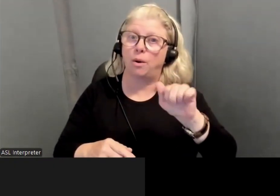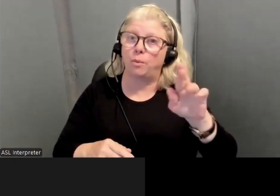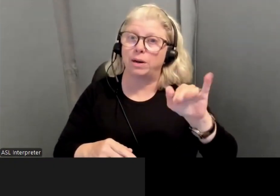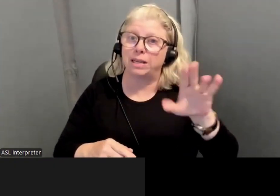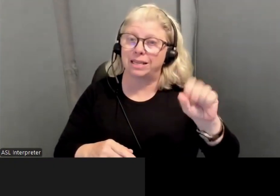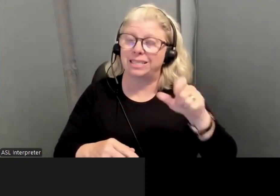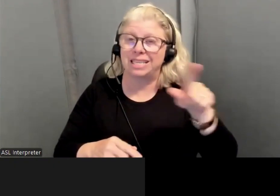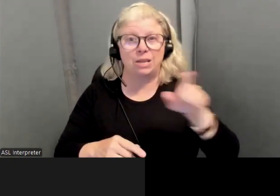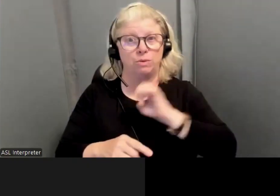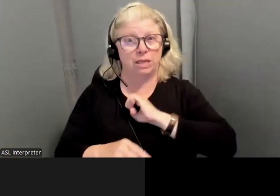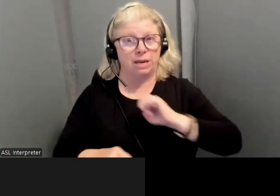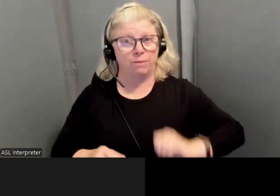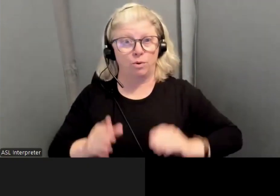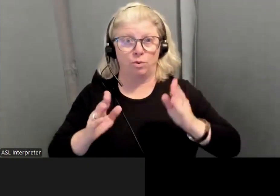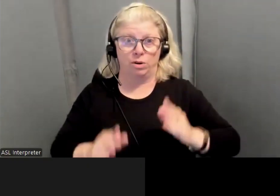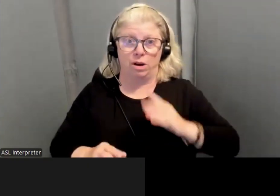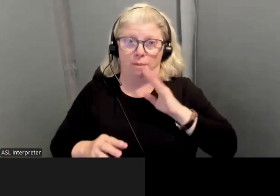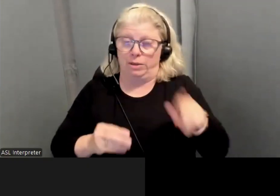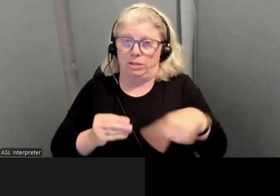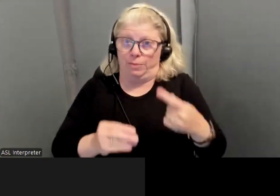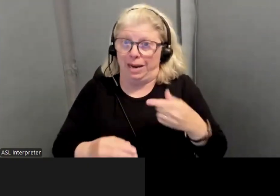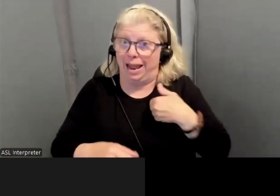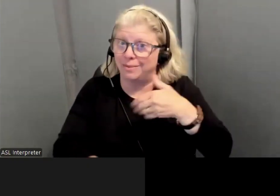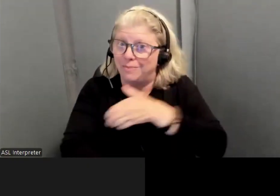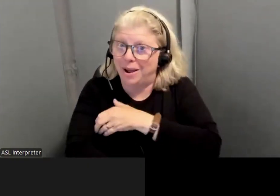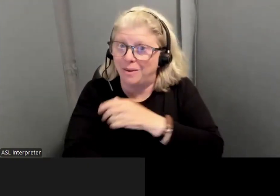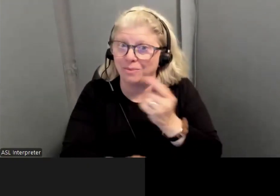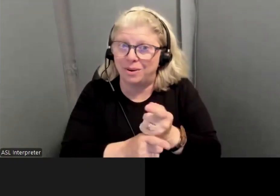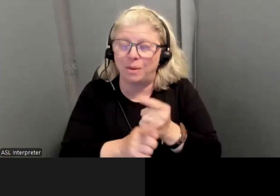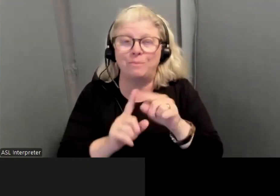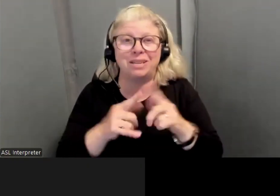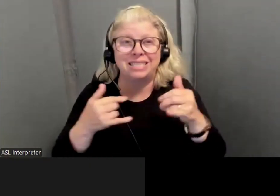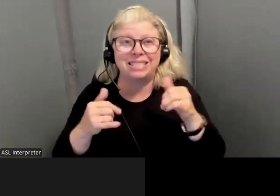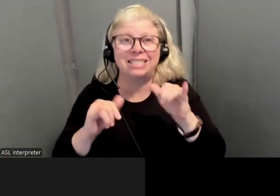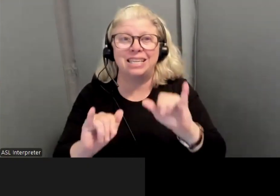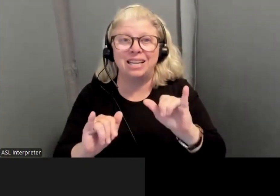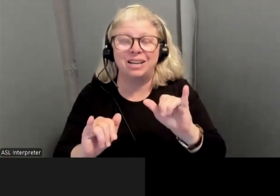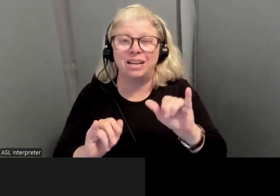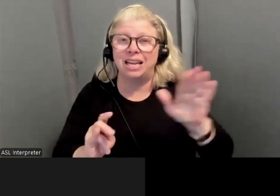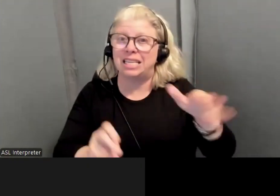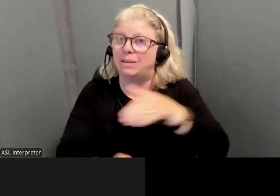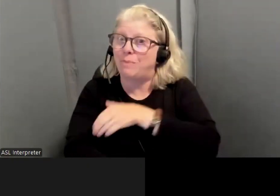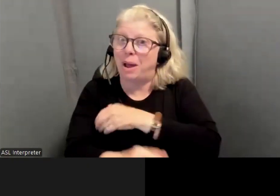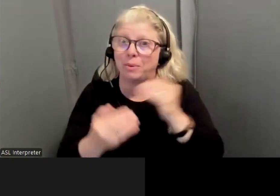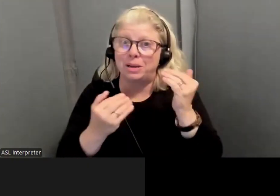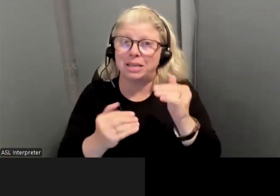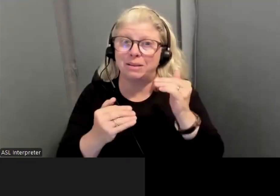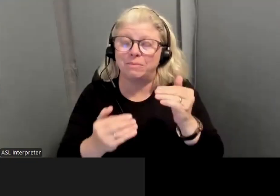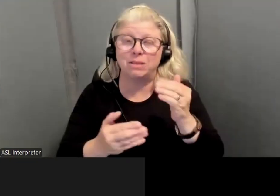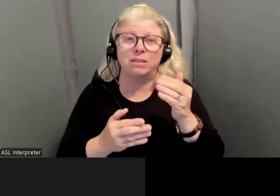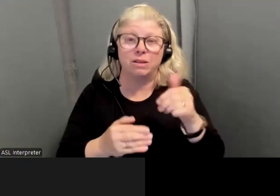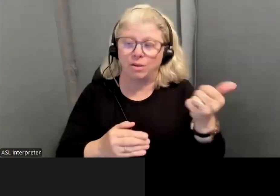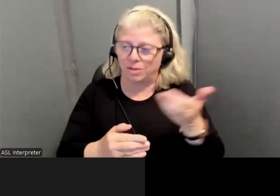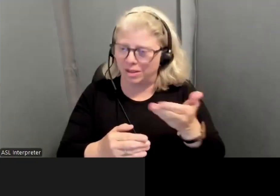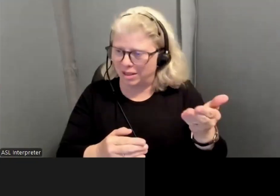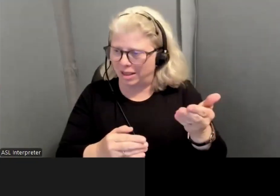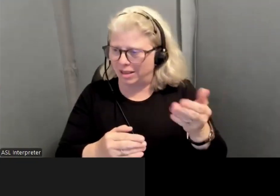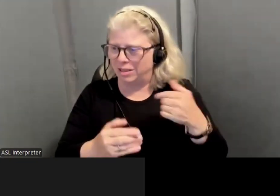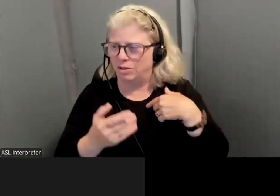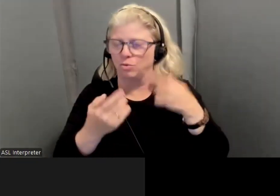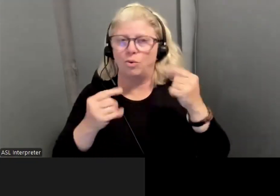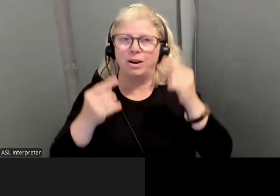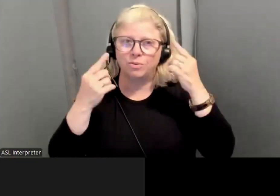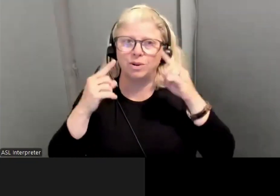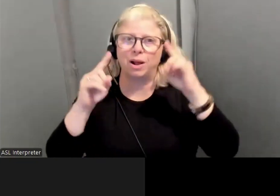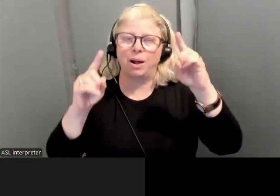was an emperor, right? Talk about somebody who has power. And yet, of course, even his power was limited. There were things that he tried to